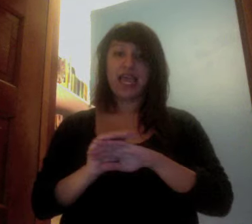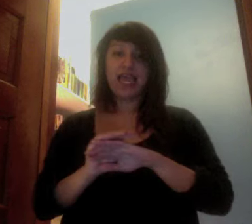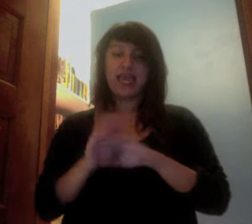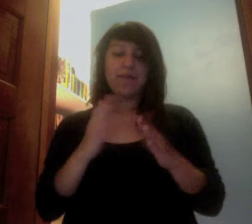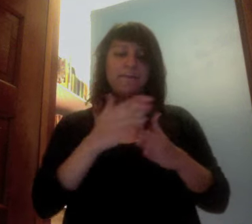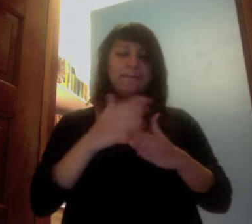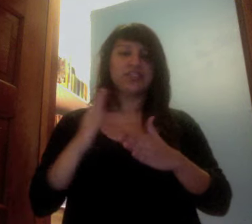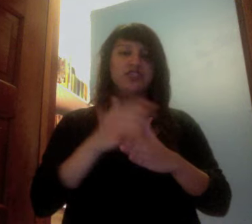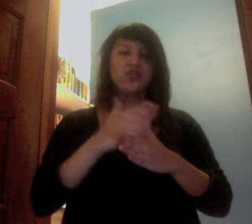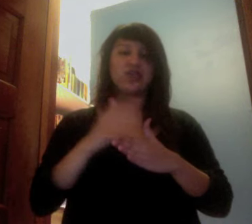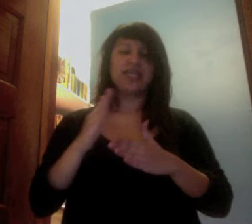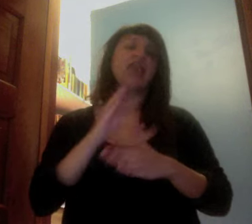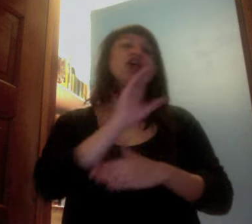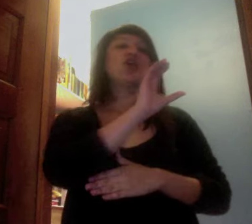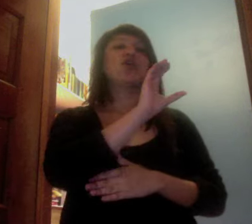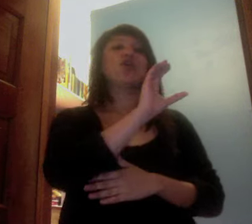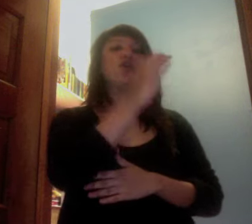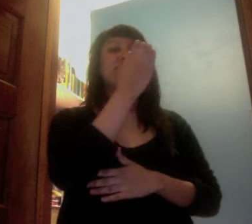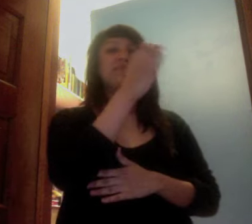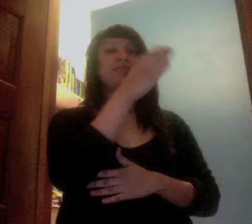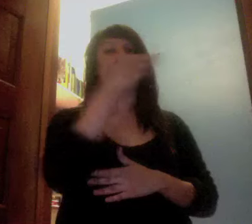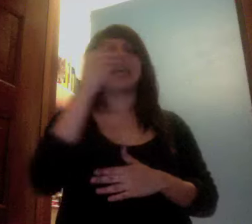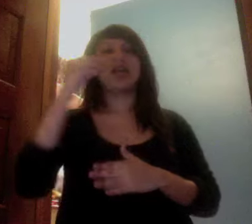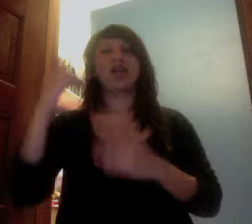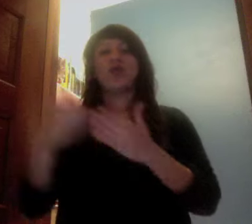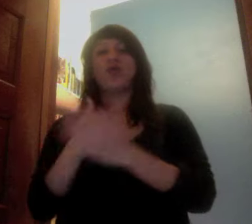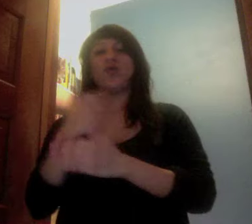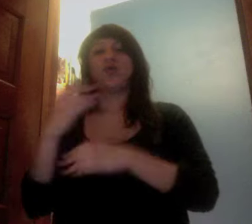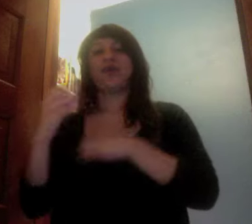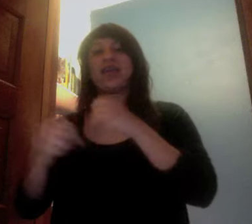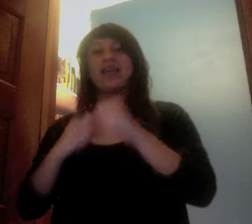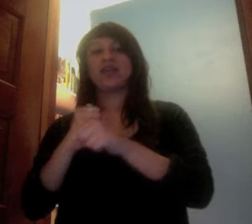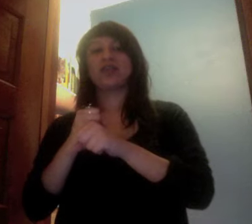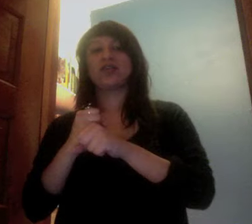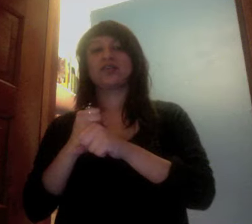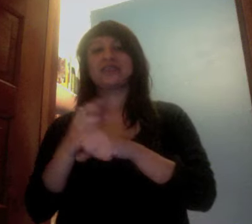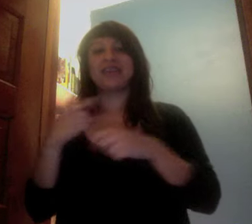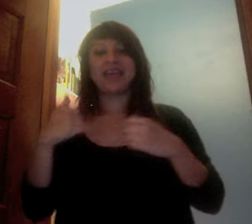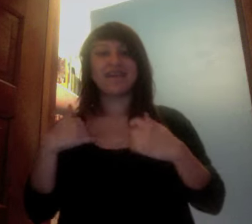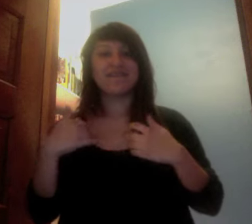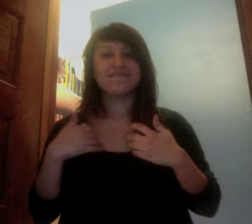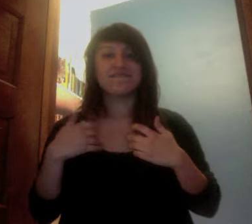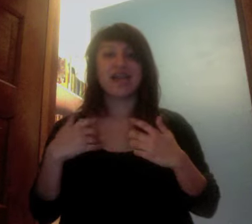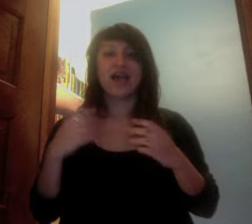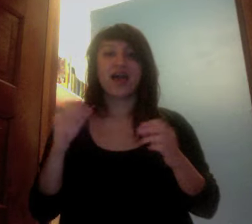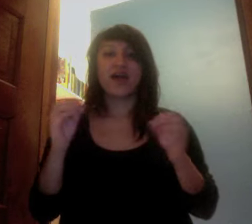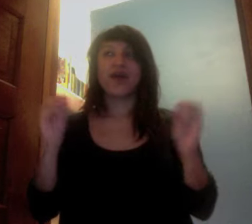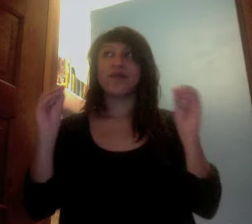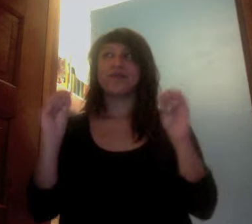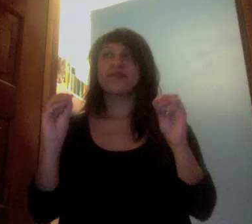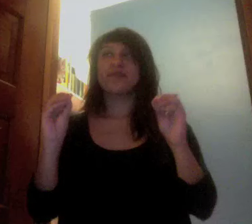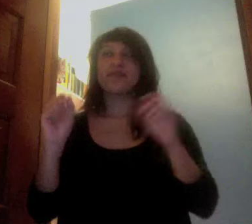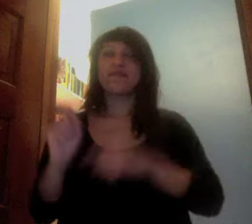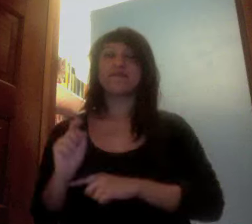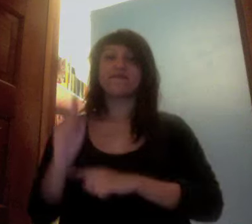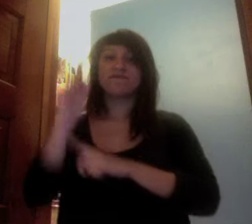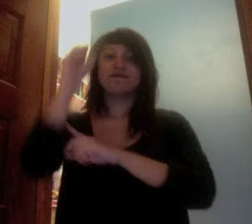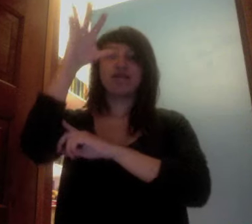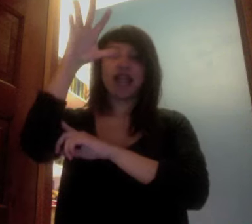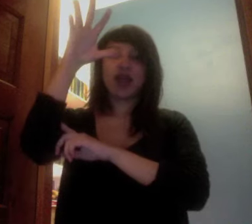night for that week, they have a fireworks show at the Tivoli. So that was really, really unexpected, and I love fireworks, so that was